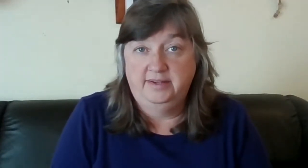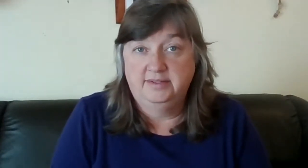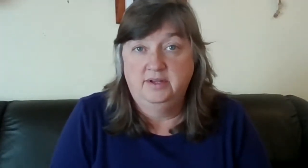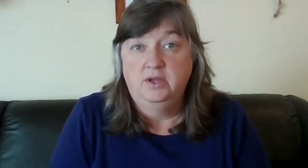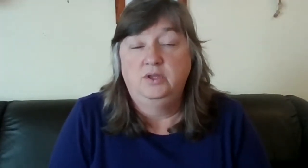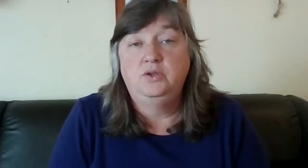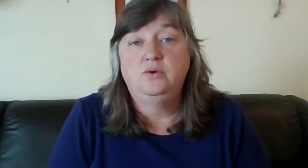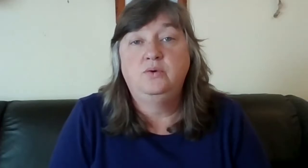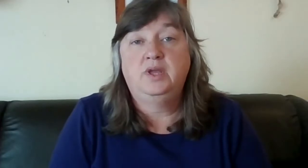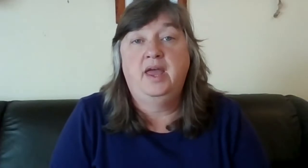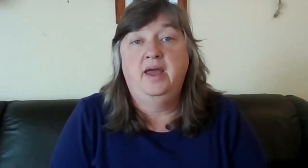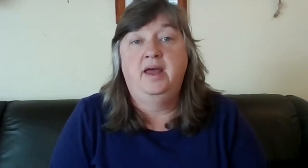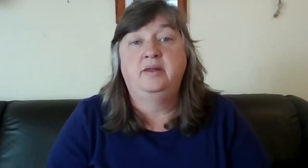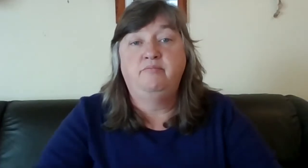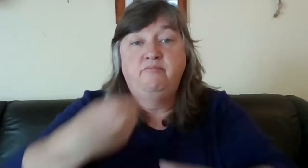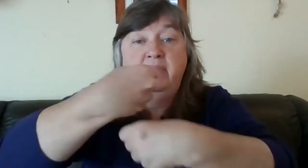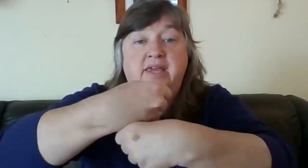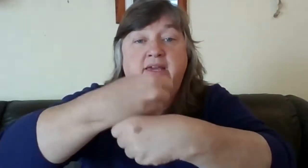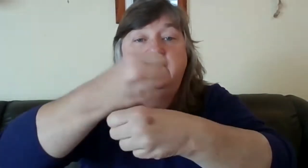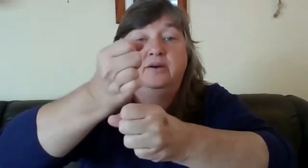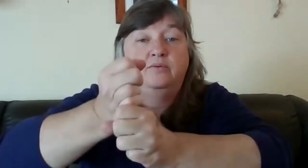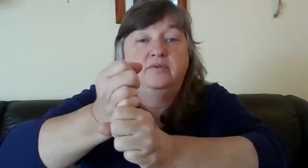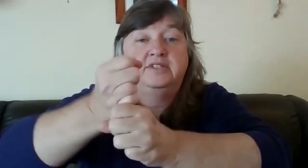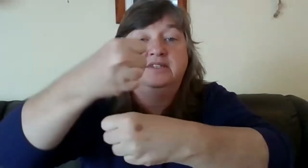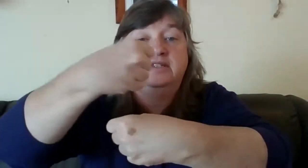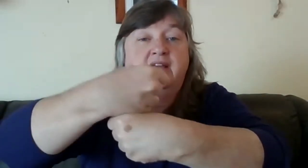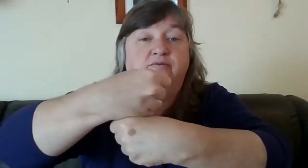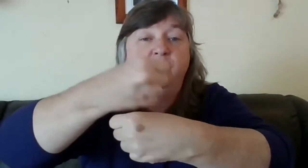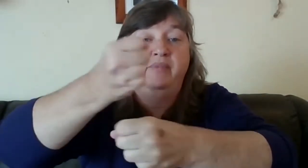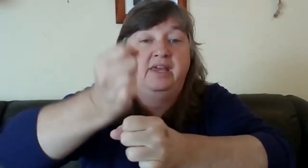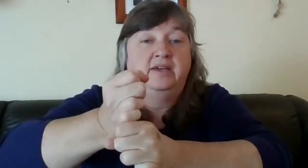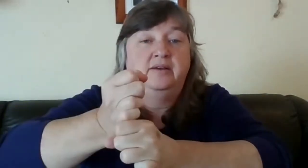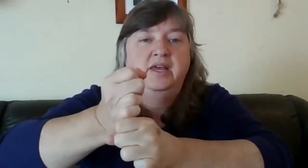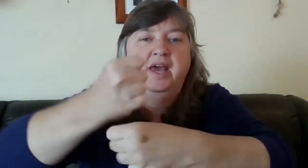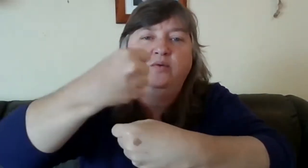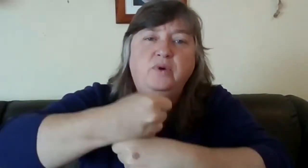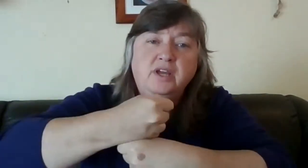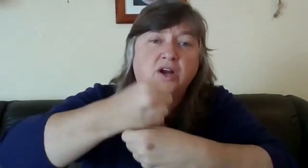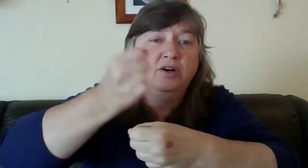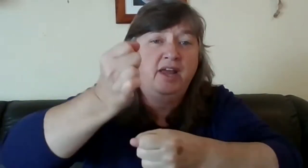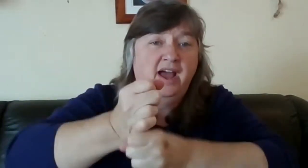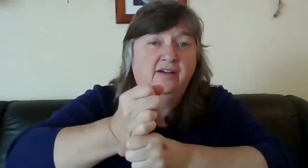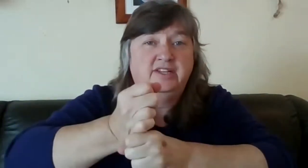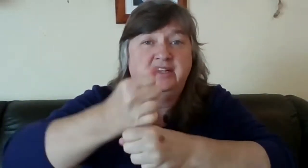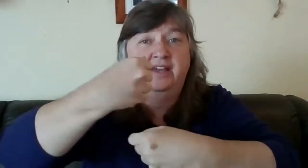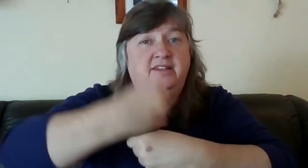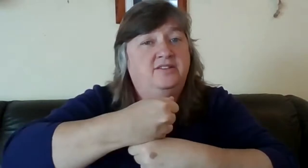ways. You can make, this is the sign for make. And we are going to have a day that is